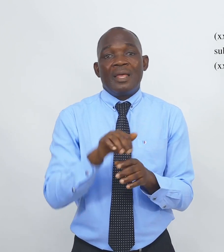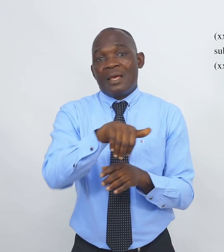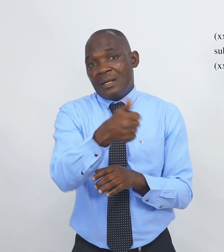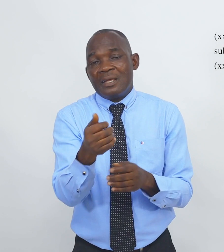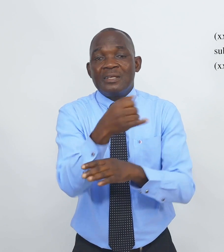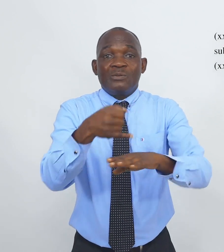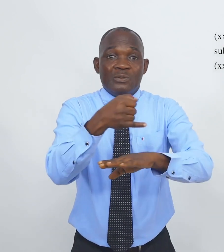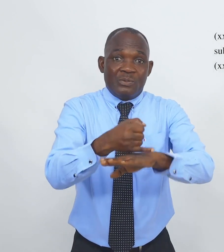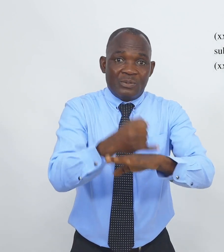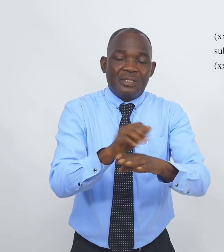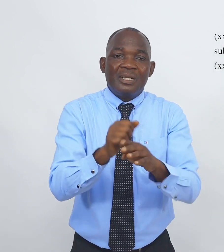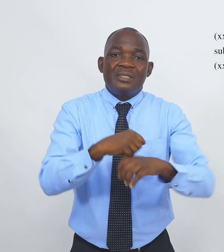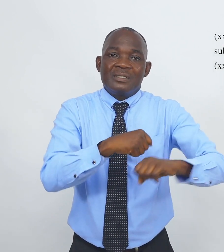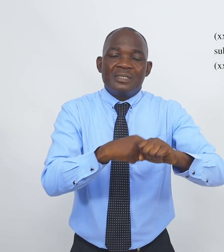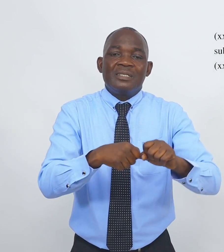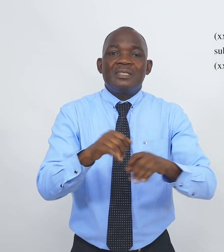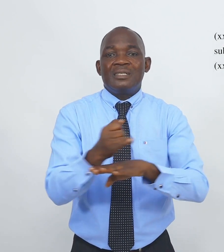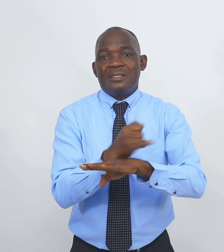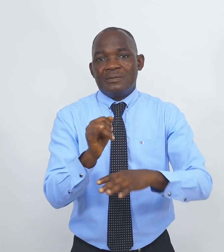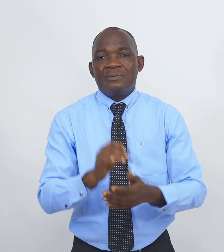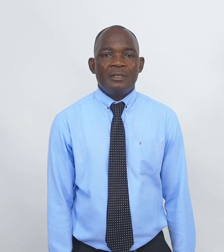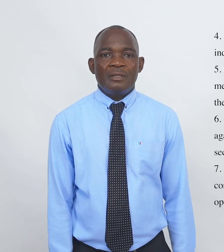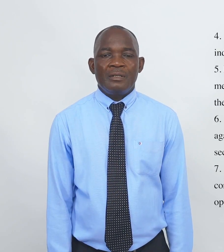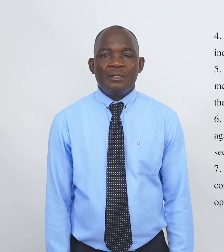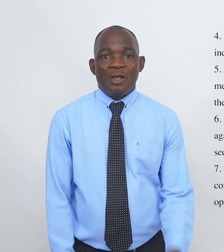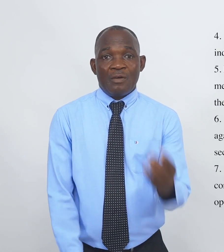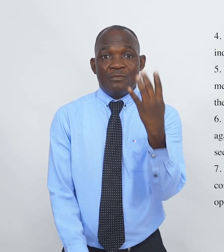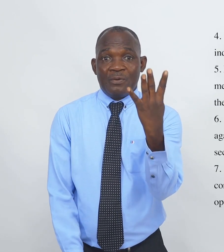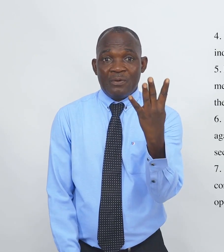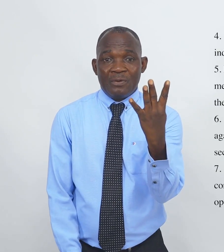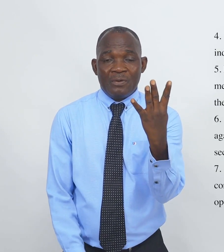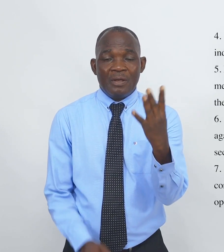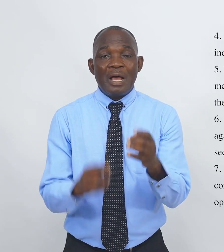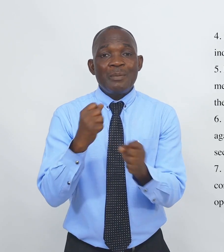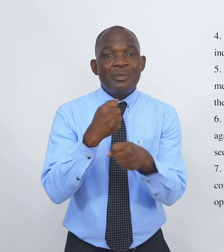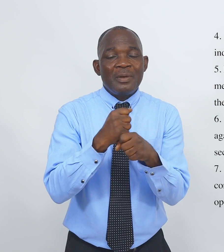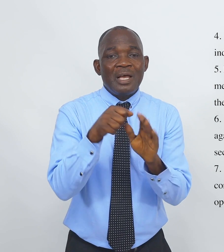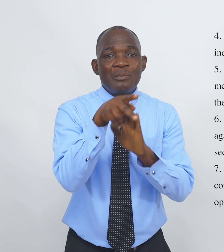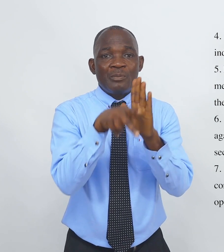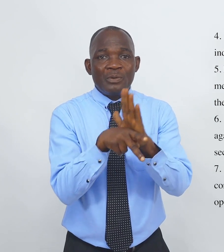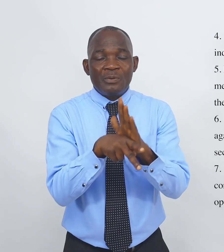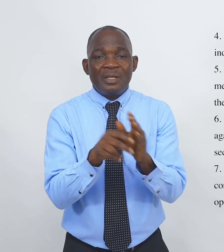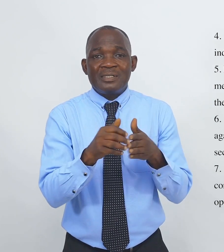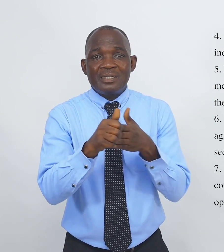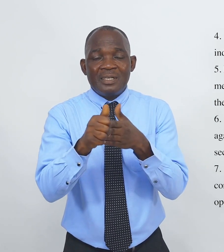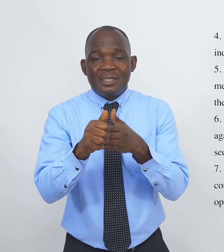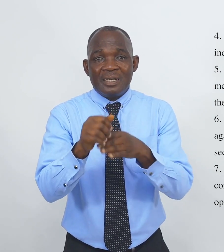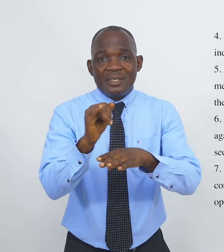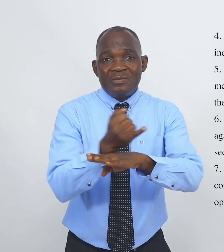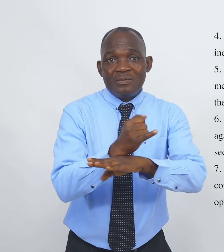other institution in the securities industry. 4. Formulate principles for the guidance of the